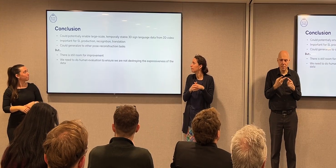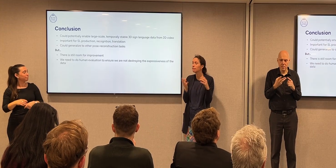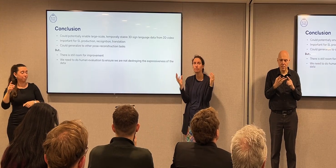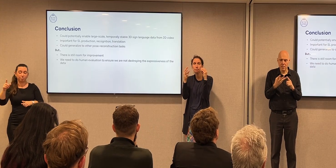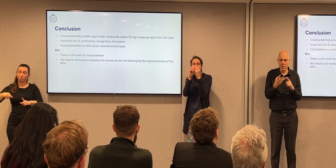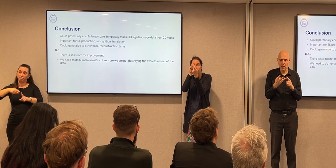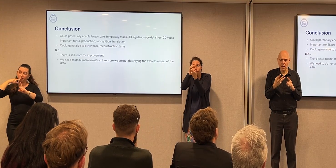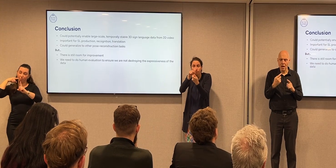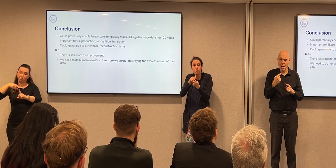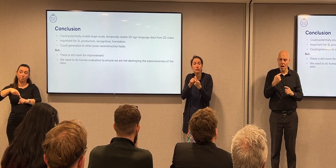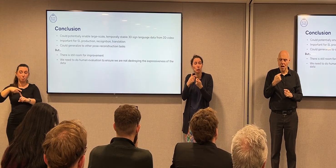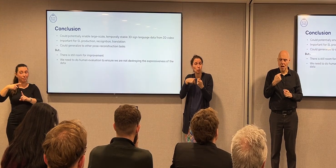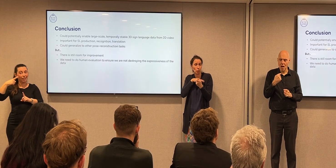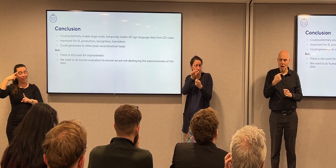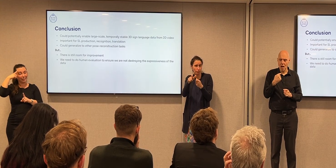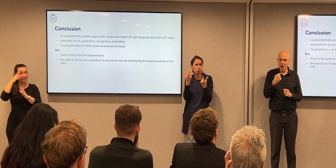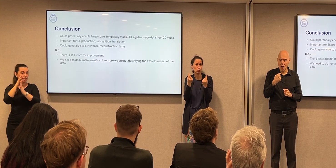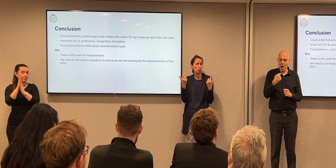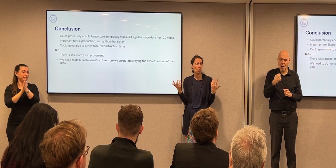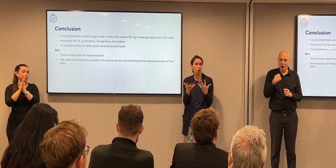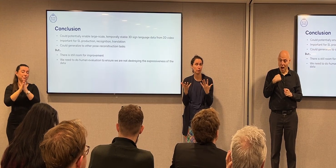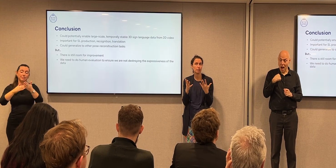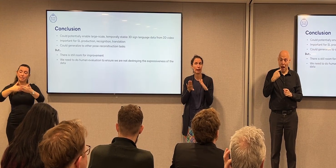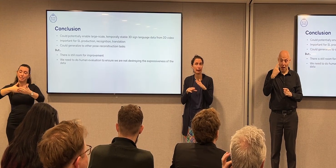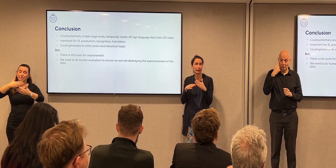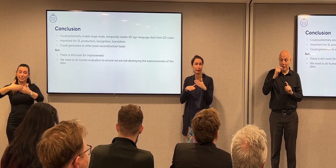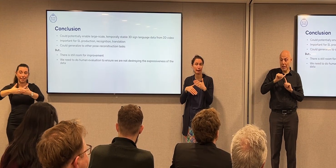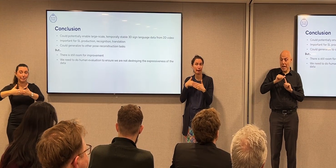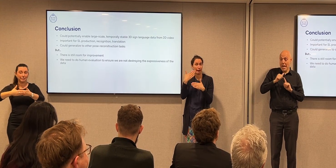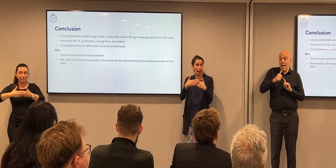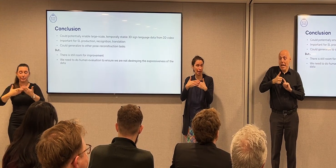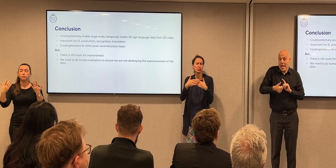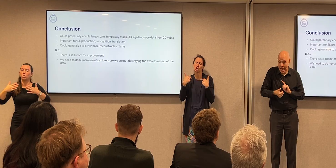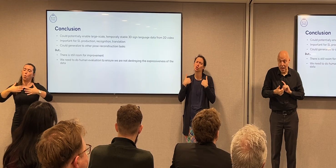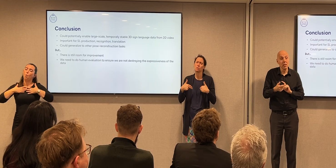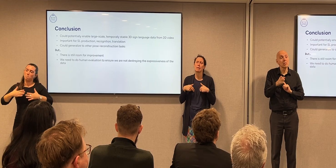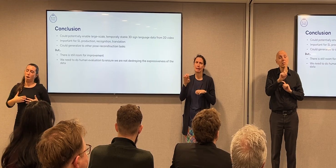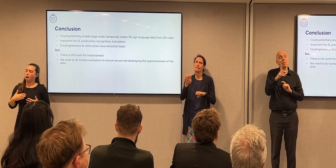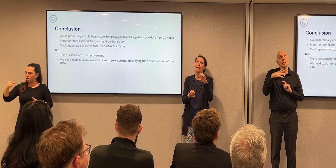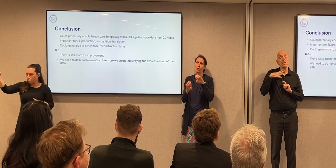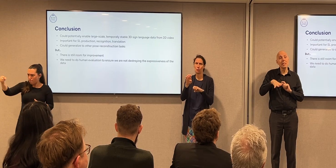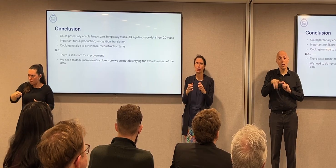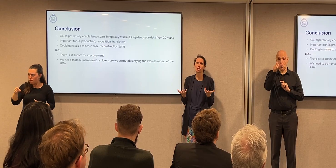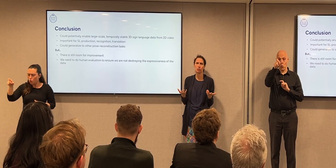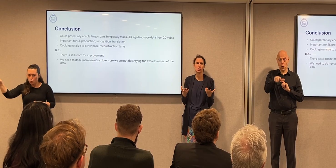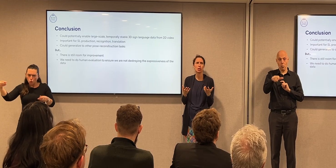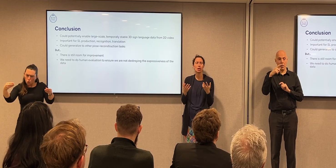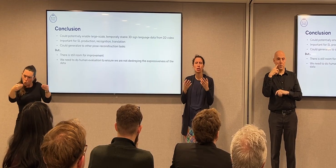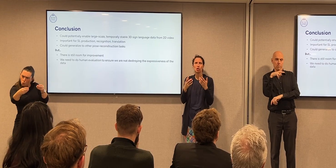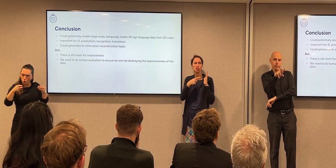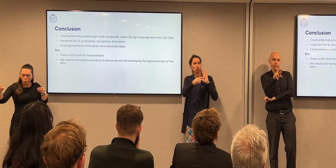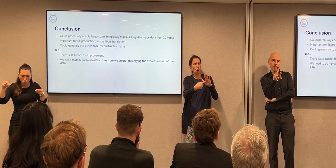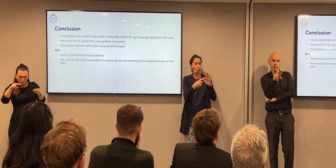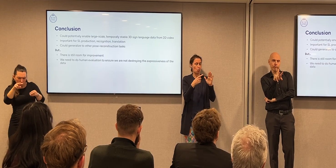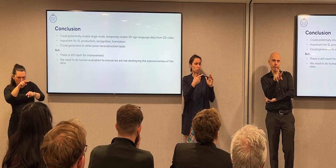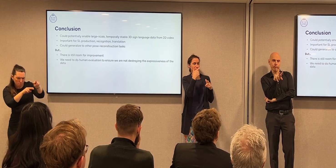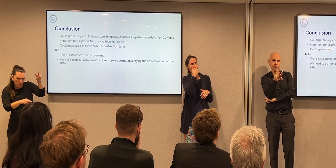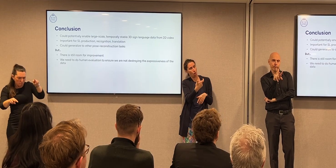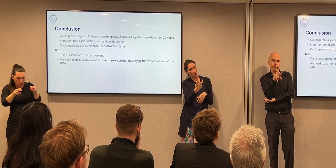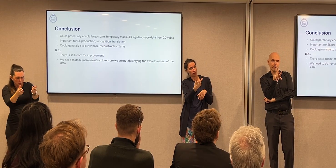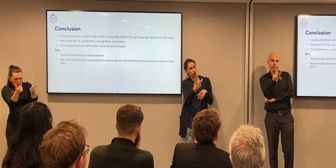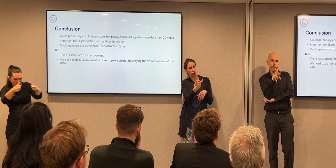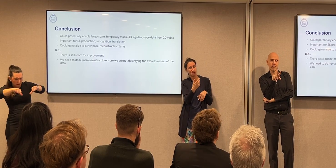I think what we really need to do as a next step is to do human evaluation to see whether we're actually